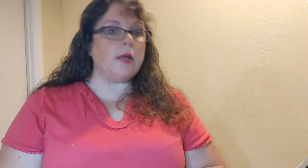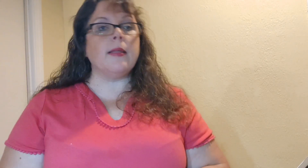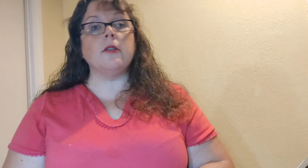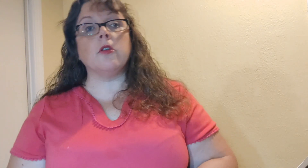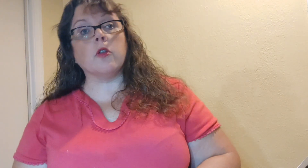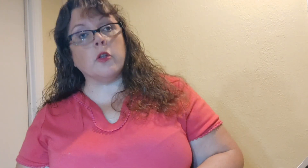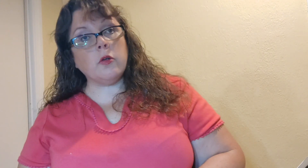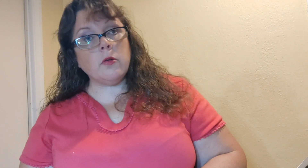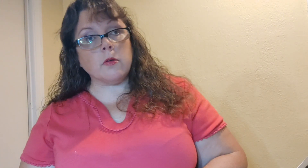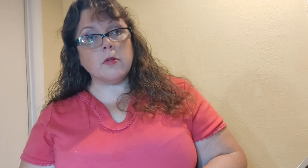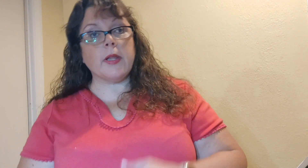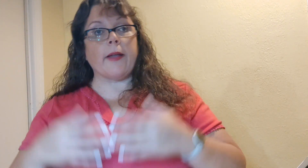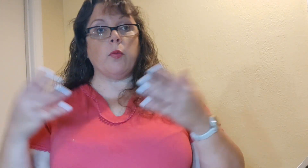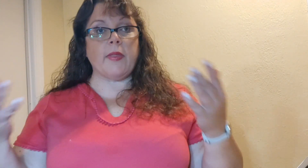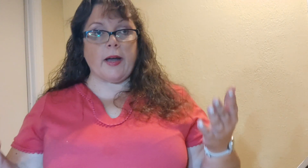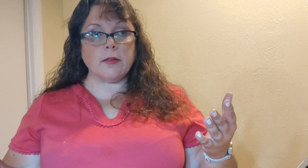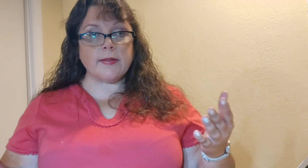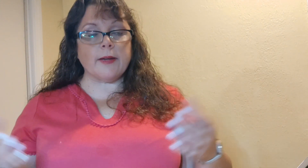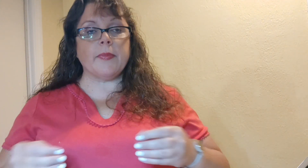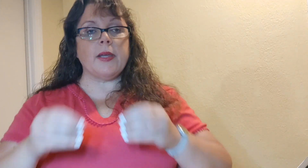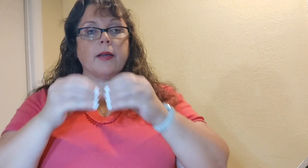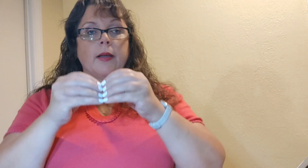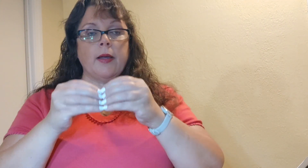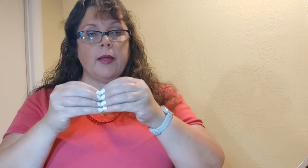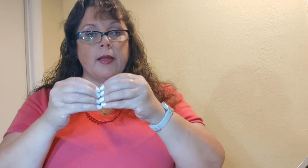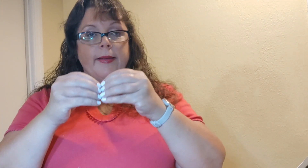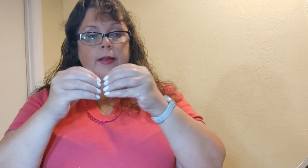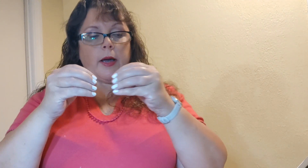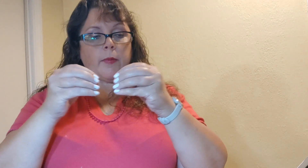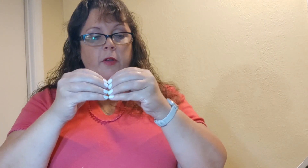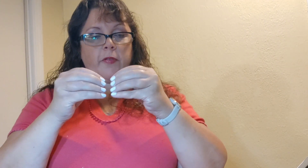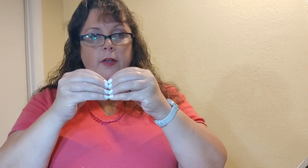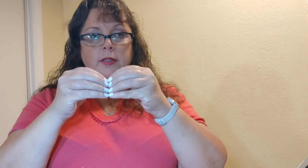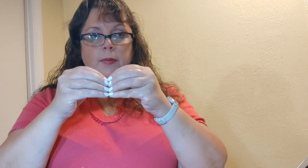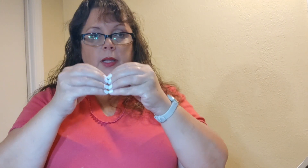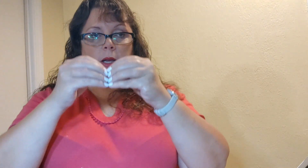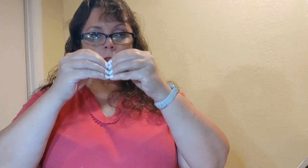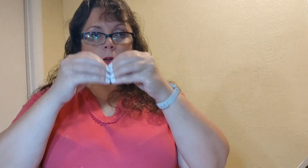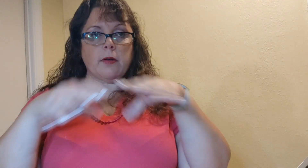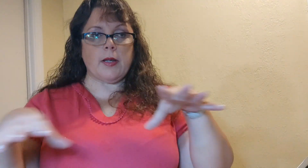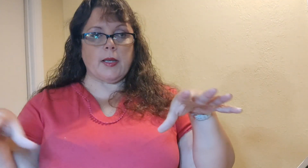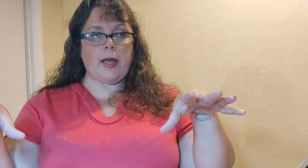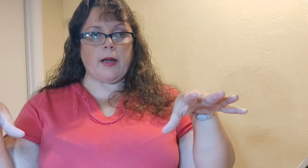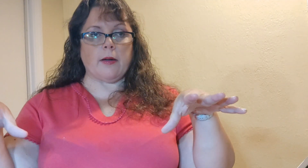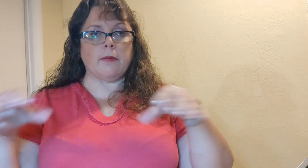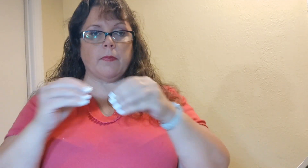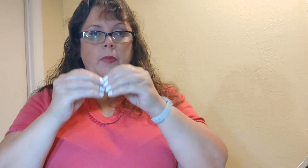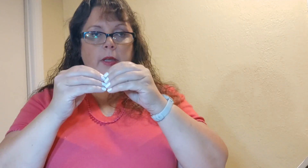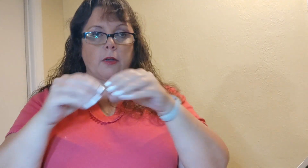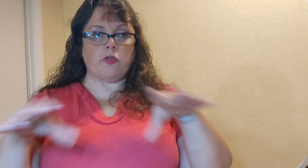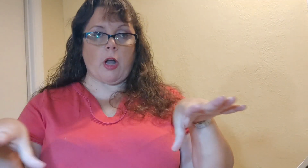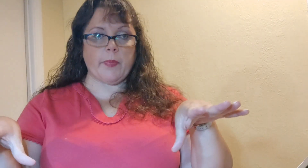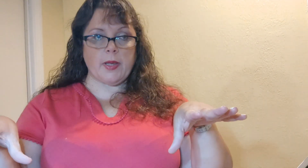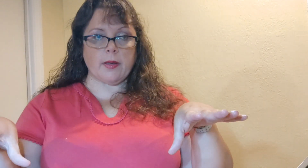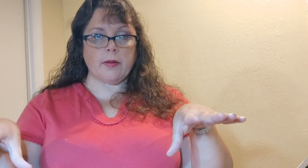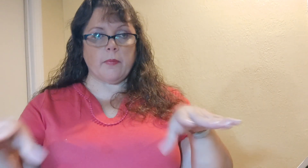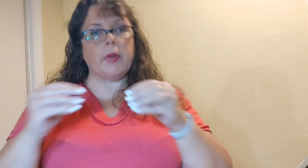And then to lose, like without something, your fingers come together and out, like you're dropping, but